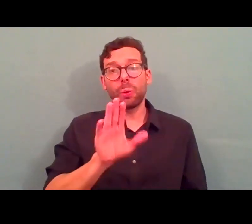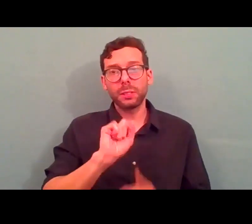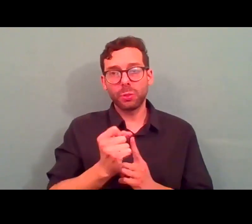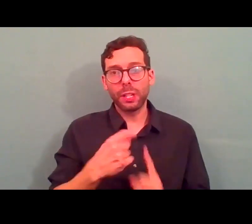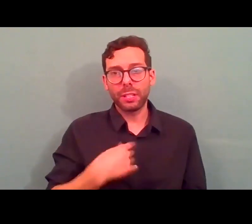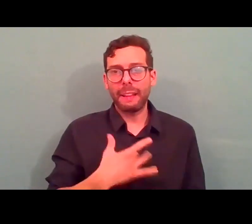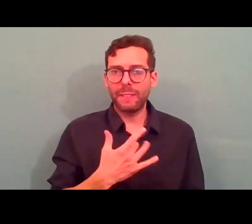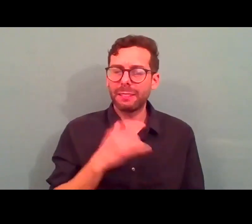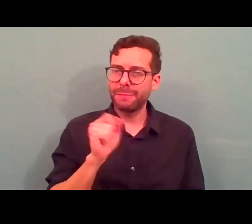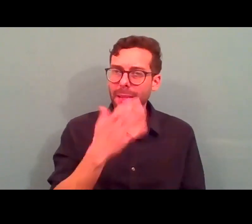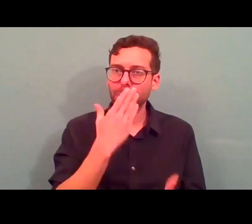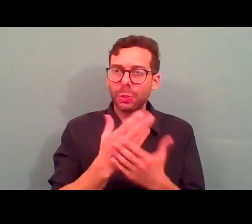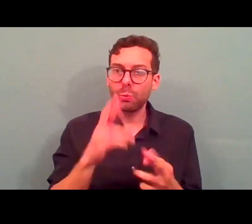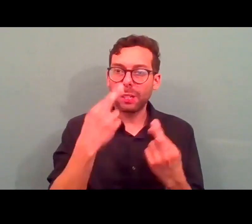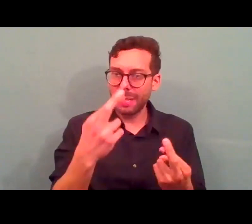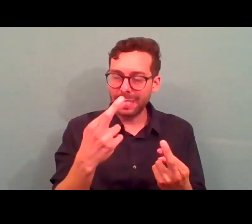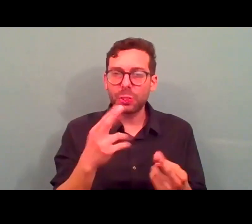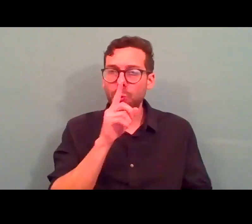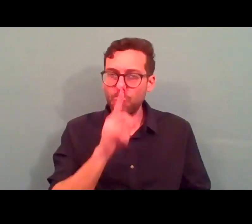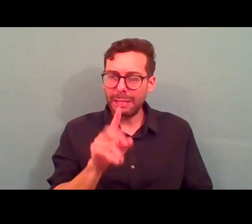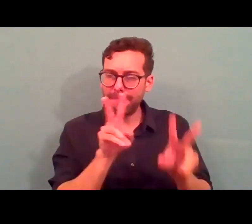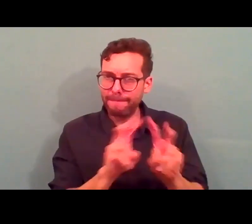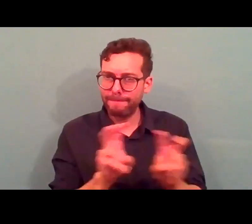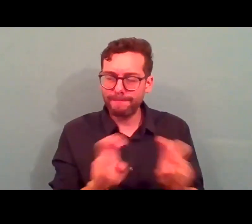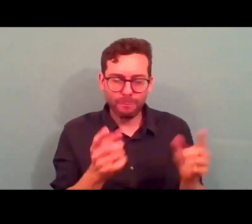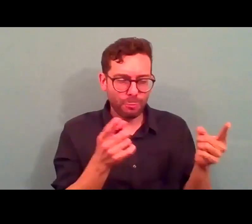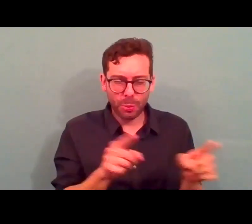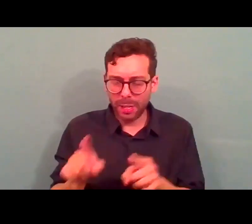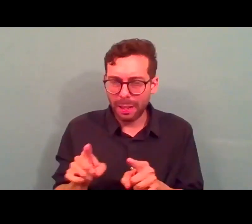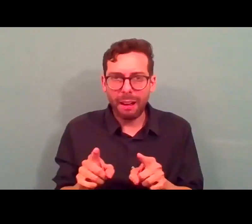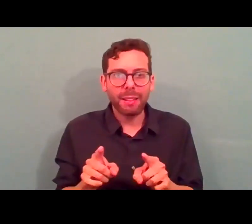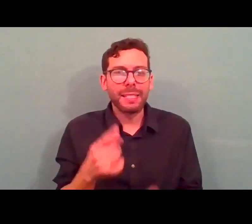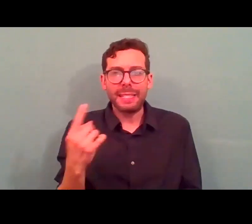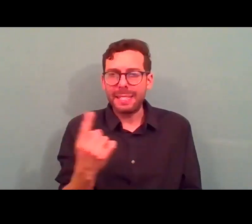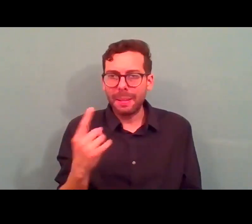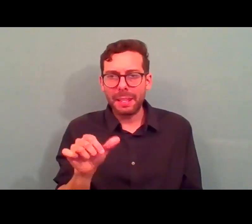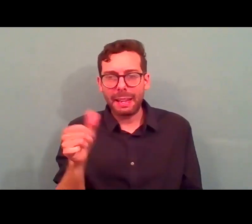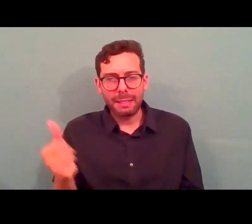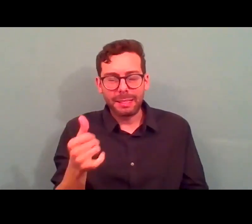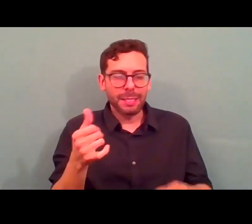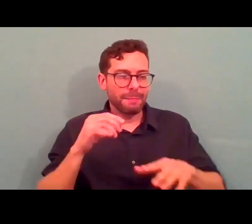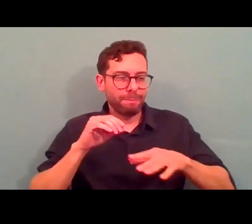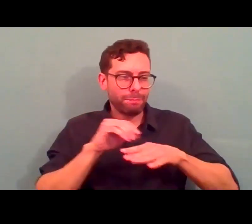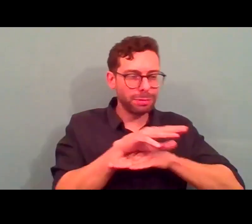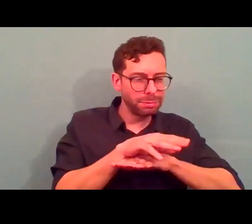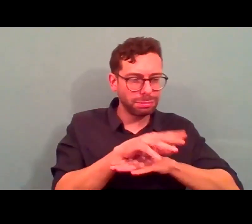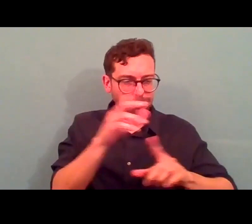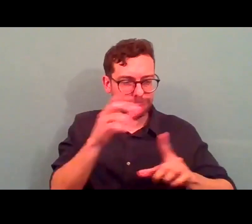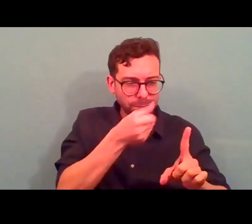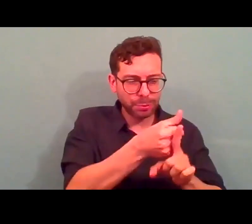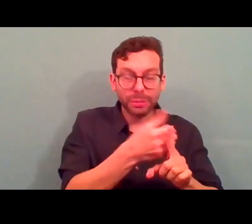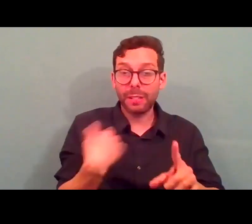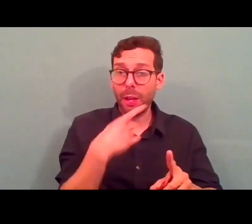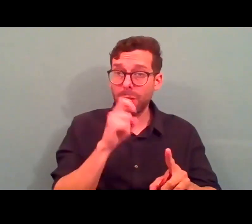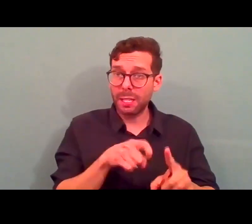what's going on, right? What do we need to think through? Could there be something more to this that we need to address or not?